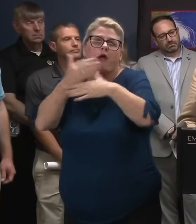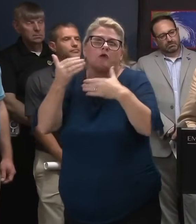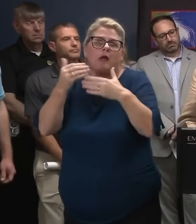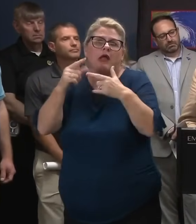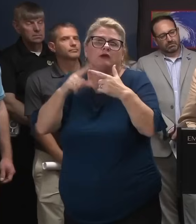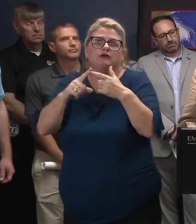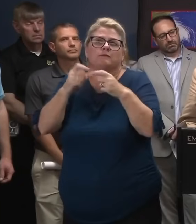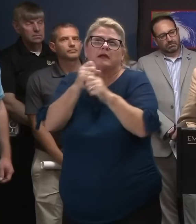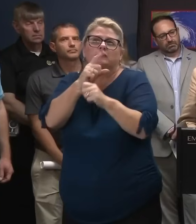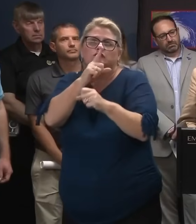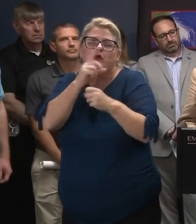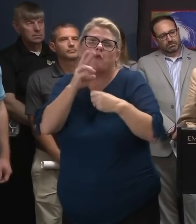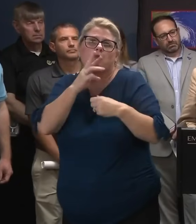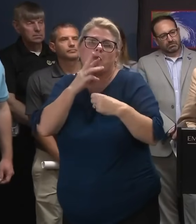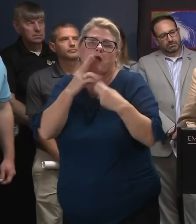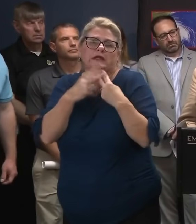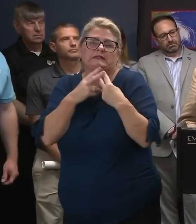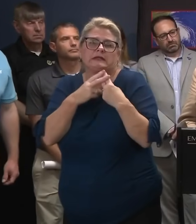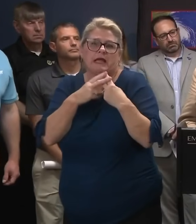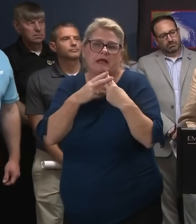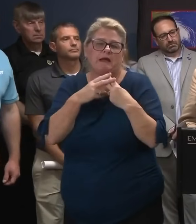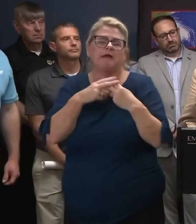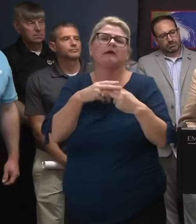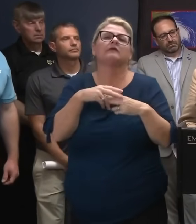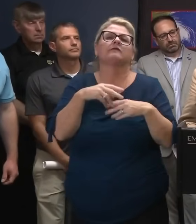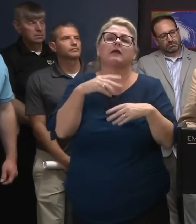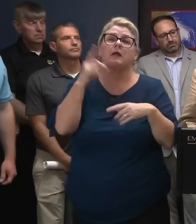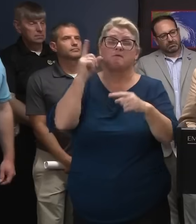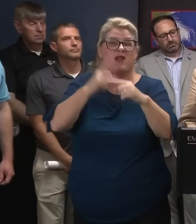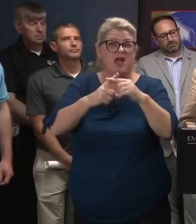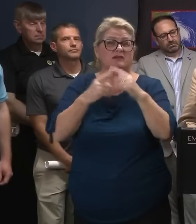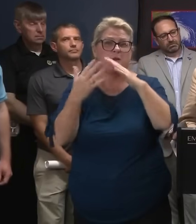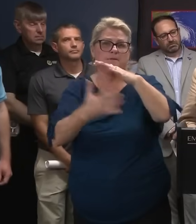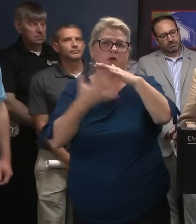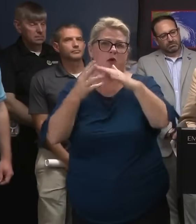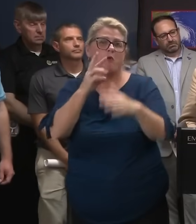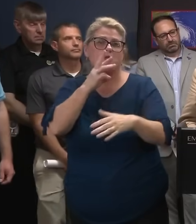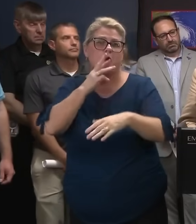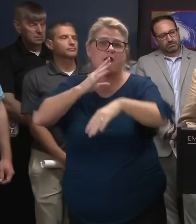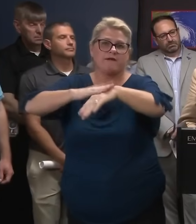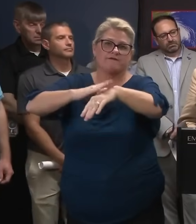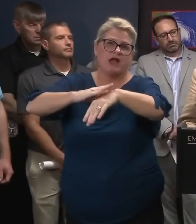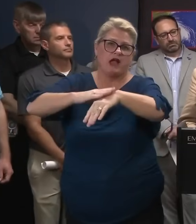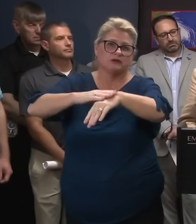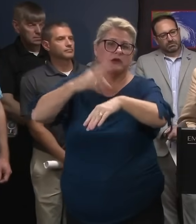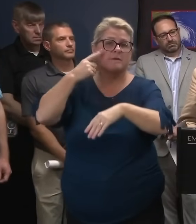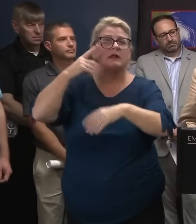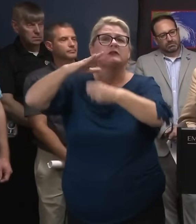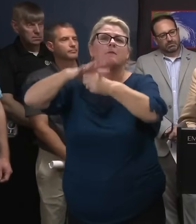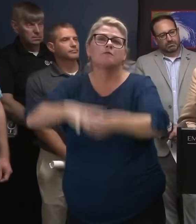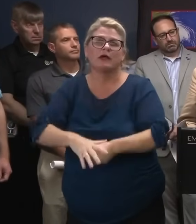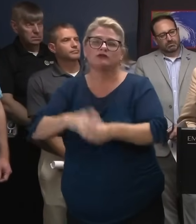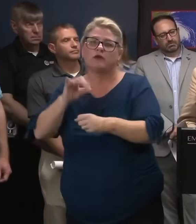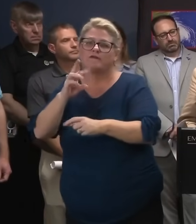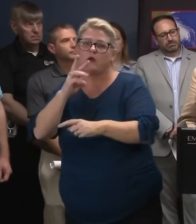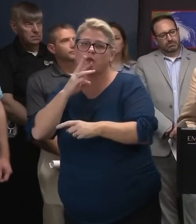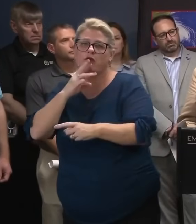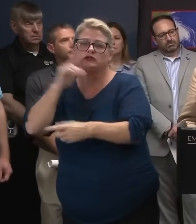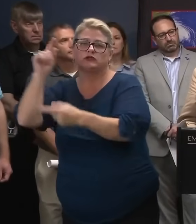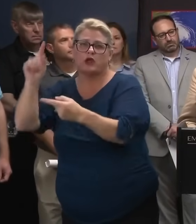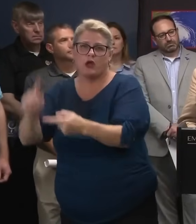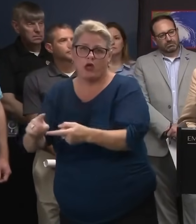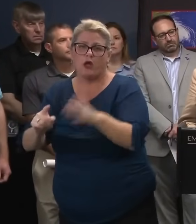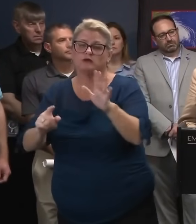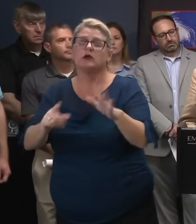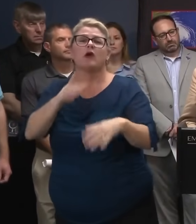to conserve water and in some cases issuing boil water advisories because of low pressure within the system. Please